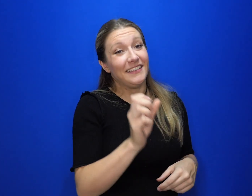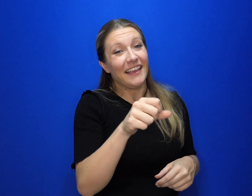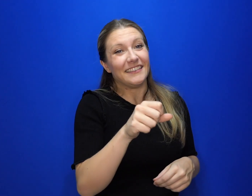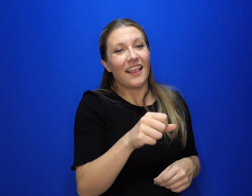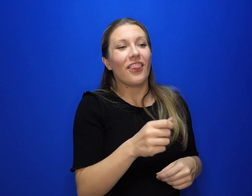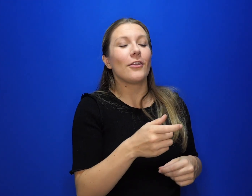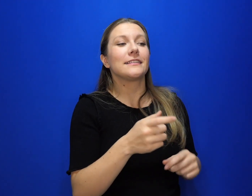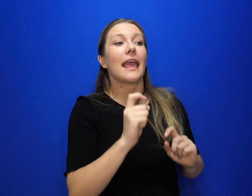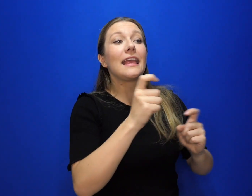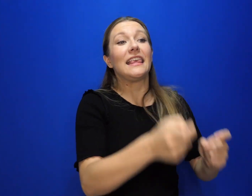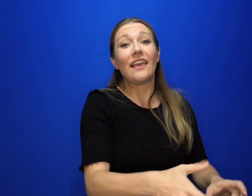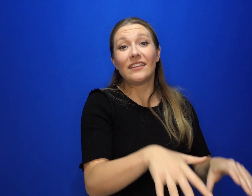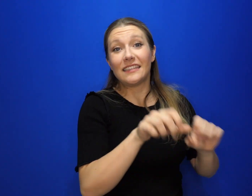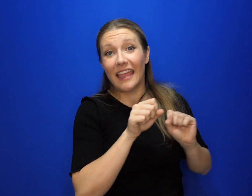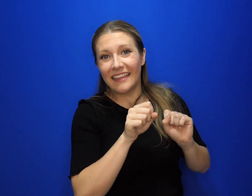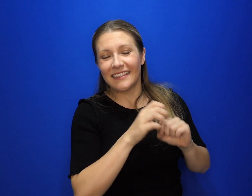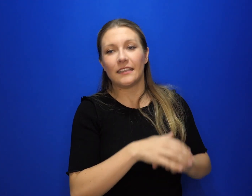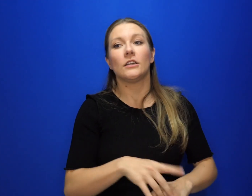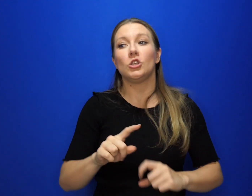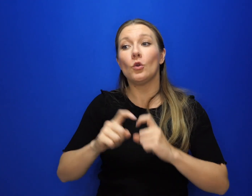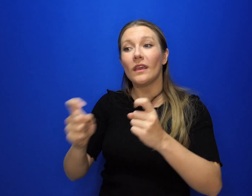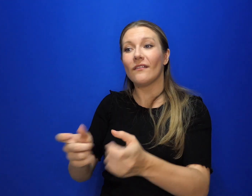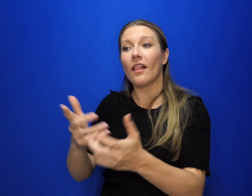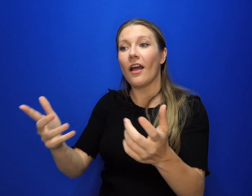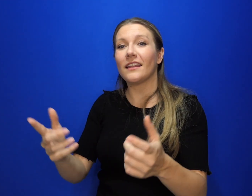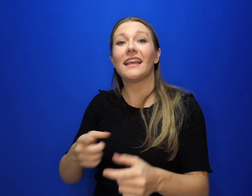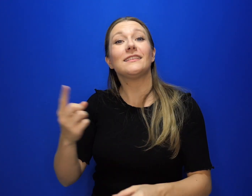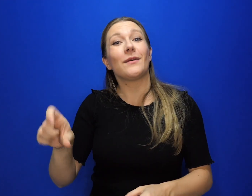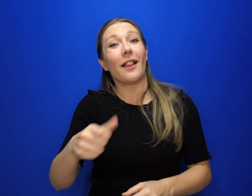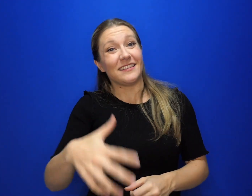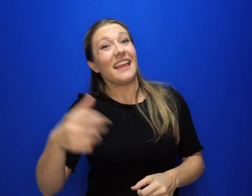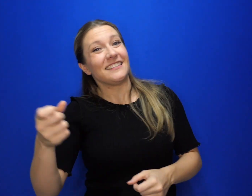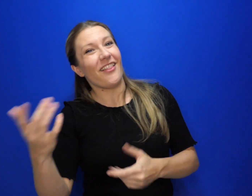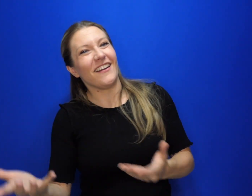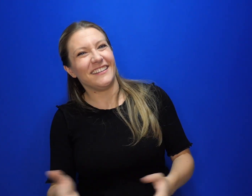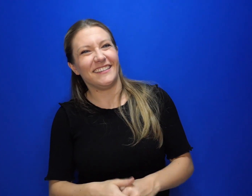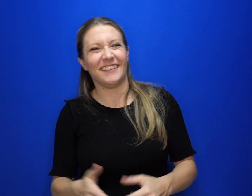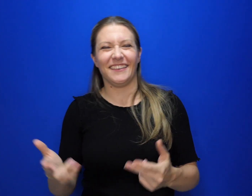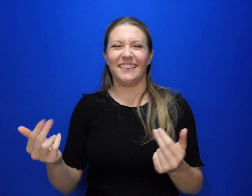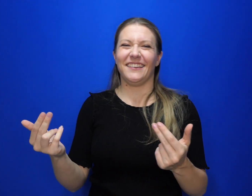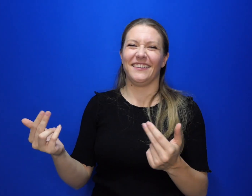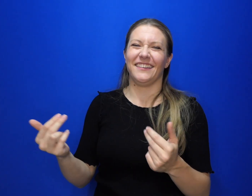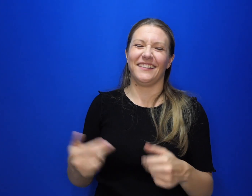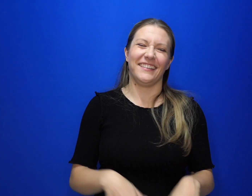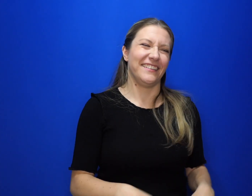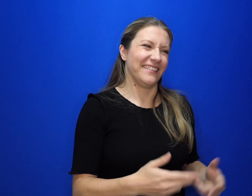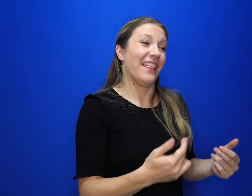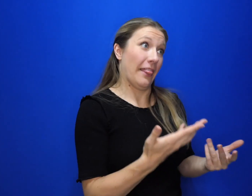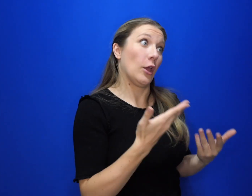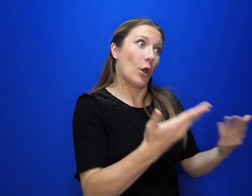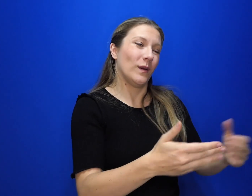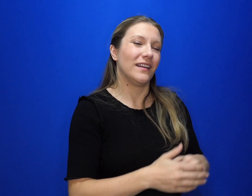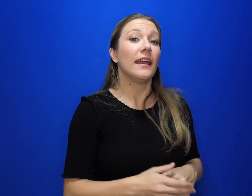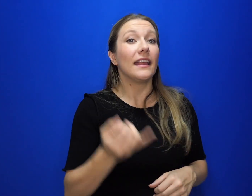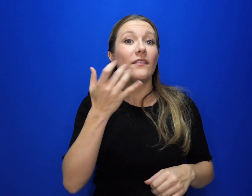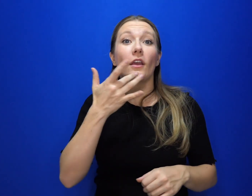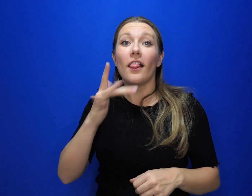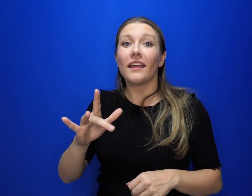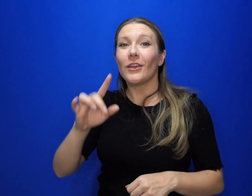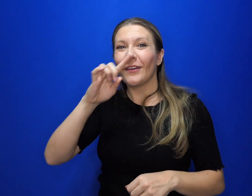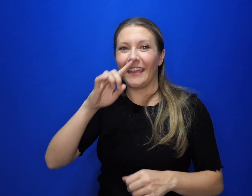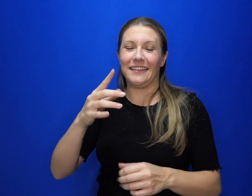Yes, there's give and take. Yes, exactly. You give a lot and somebody takes a lot. Yes. There you go. and if you're lucky, your